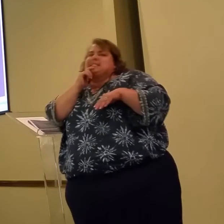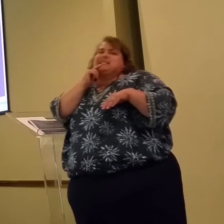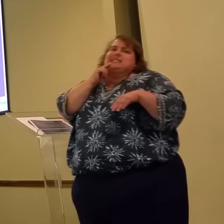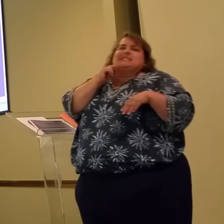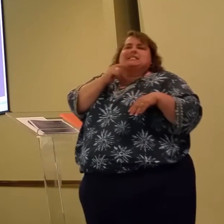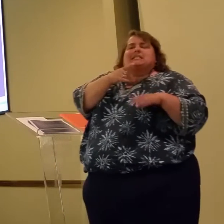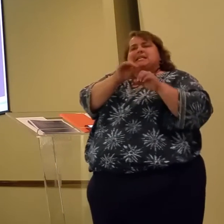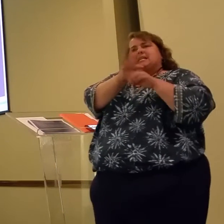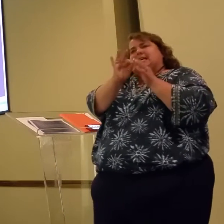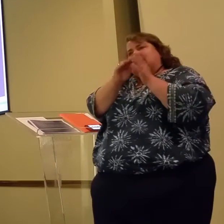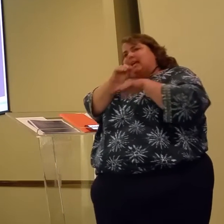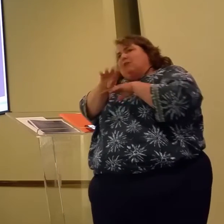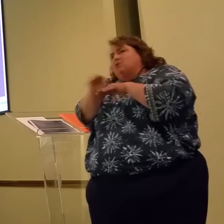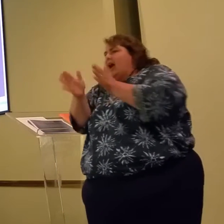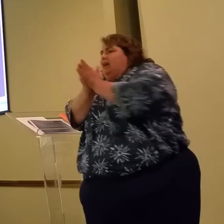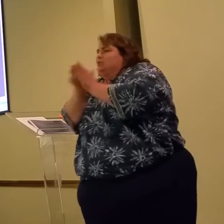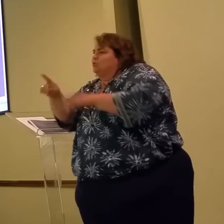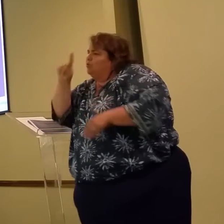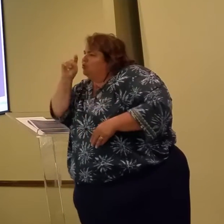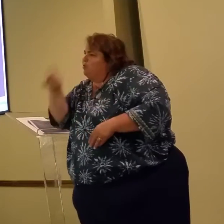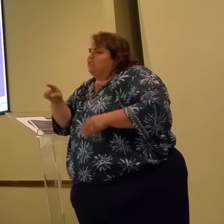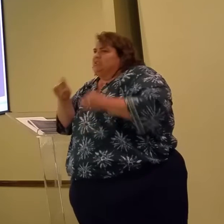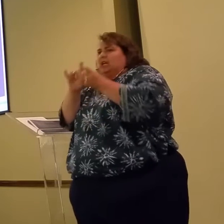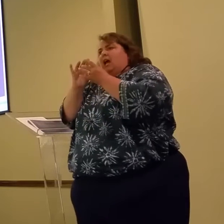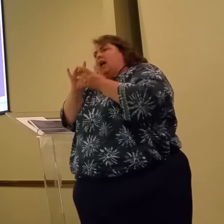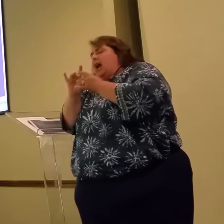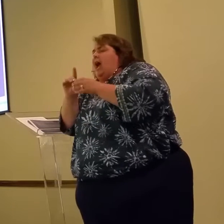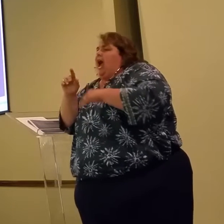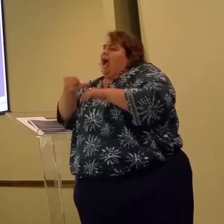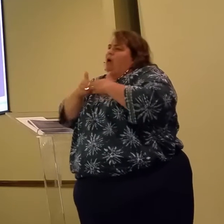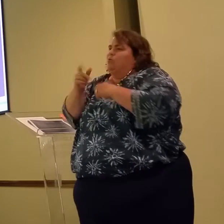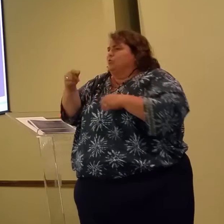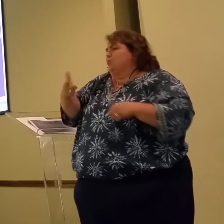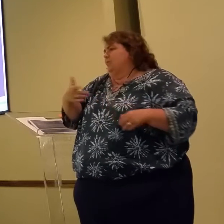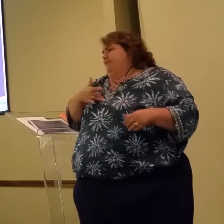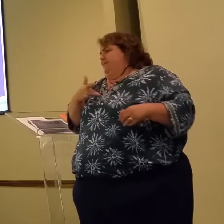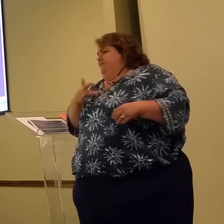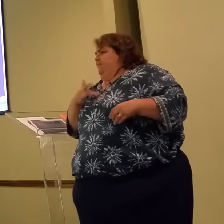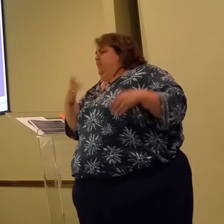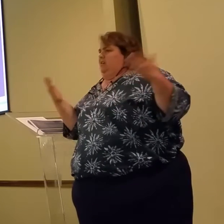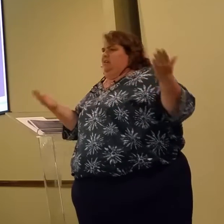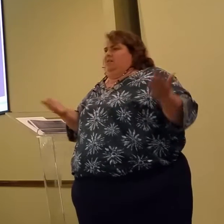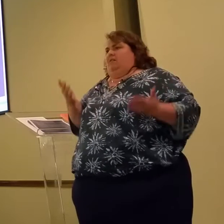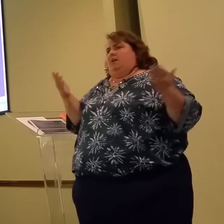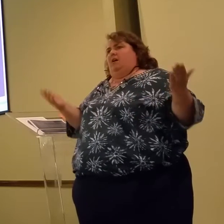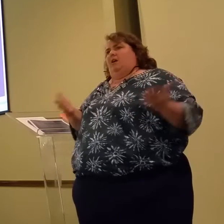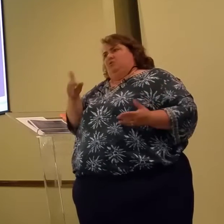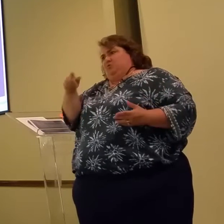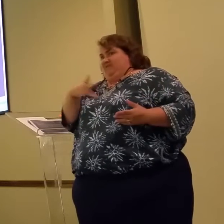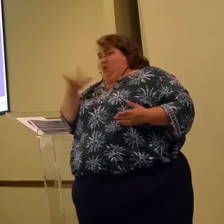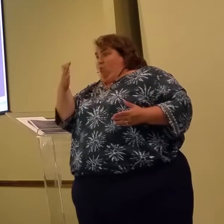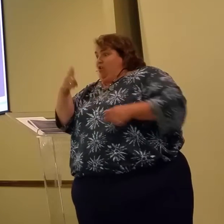a counseling session and they ask you questions, about how you're feeling and so